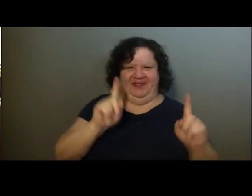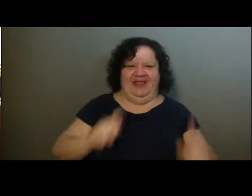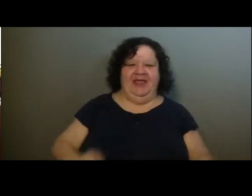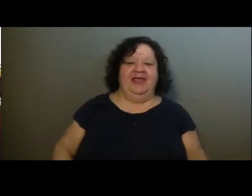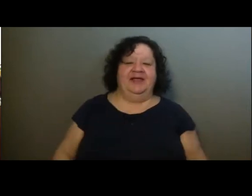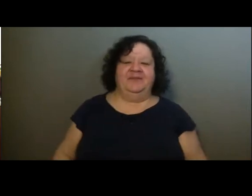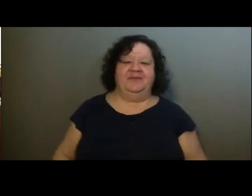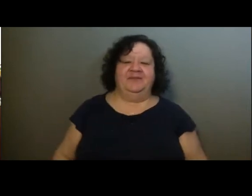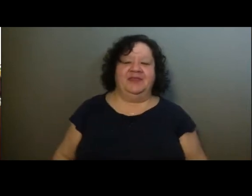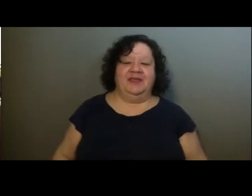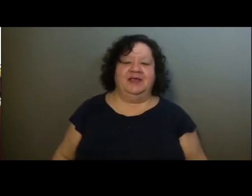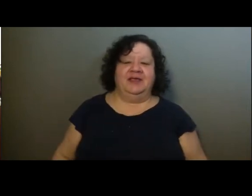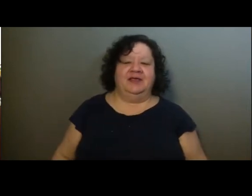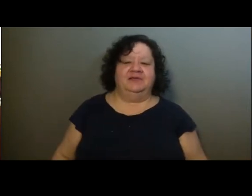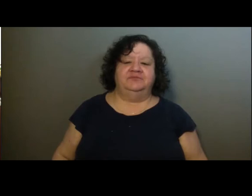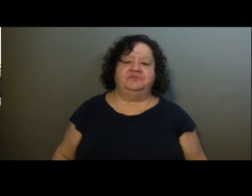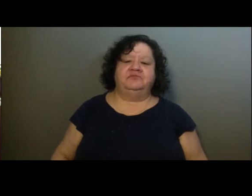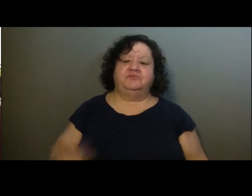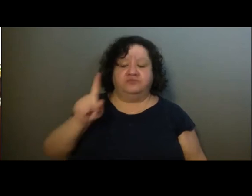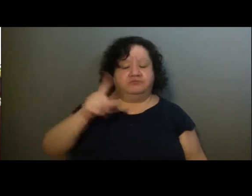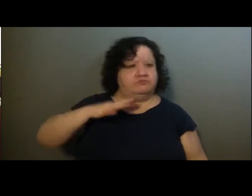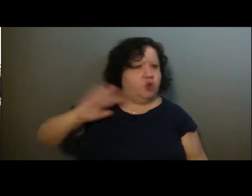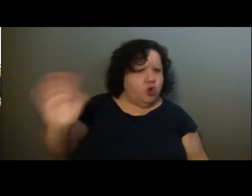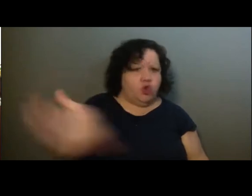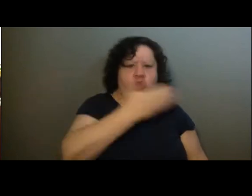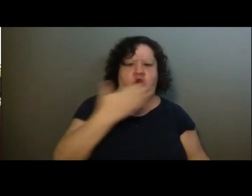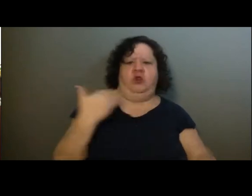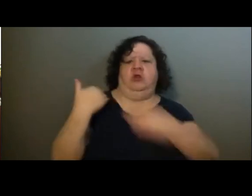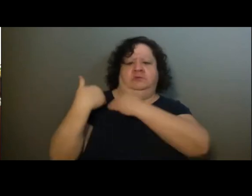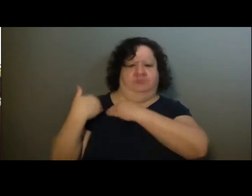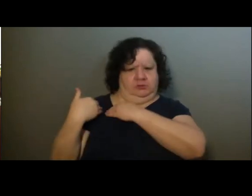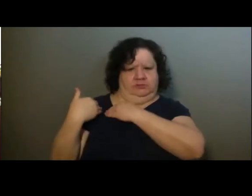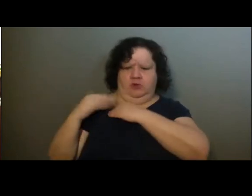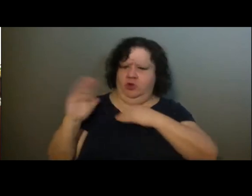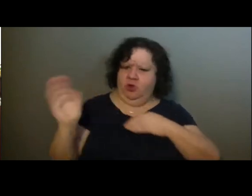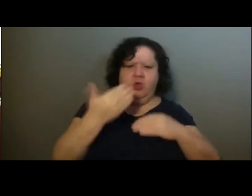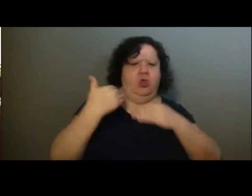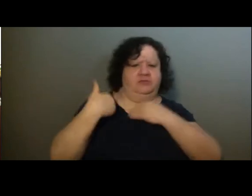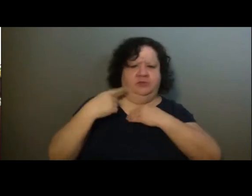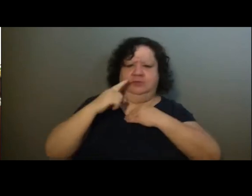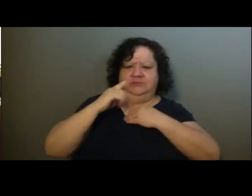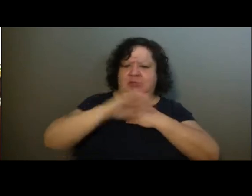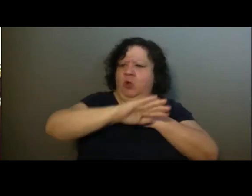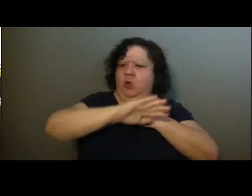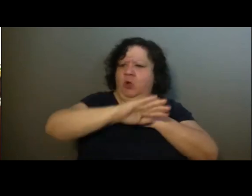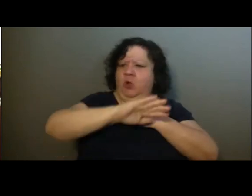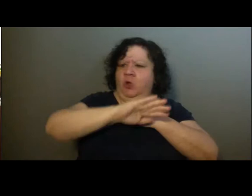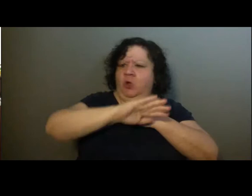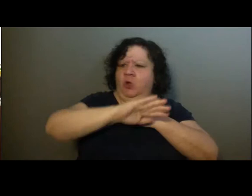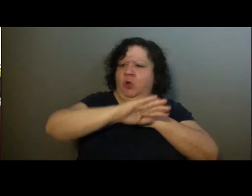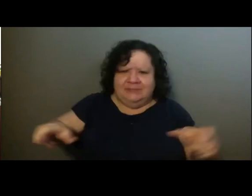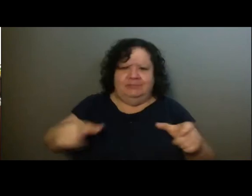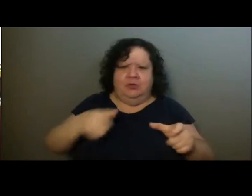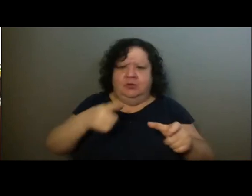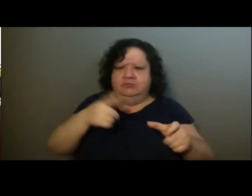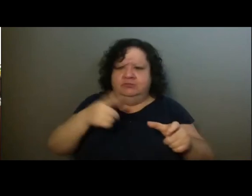dialogue to make their specific requirements dans un dialogue beaucoup plus actif. More practical and applicable